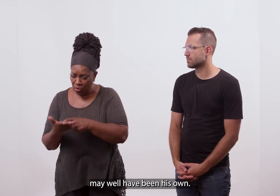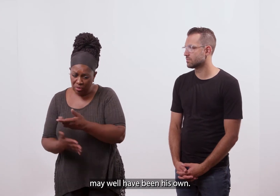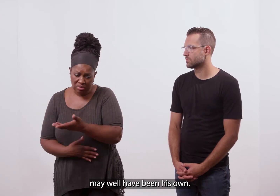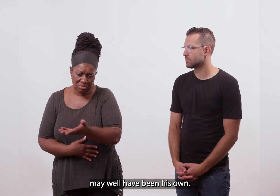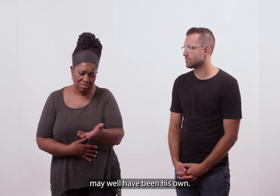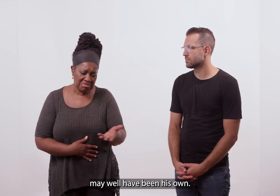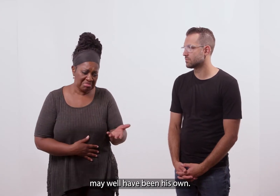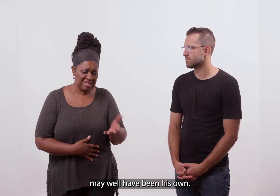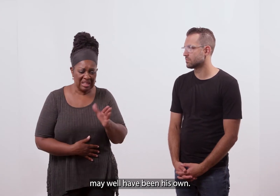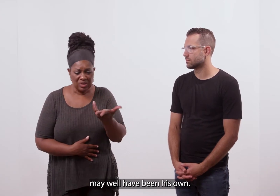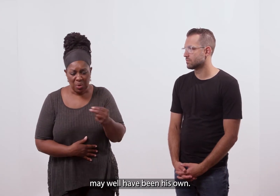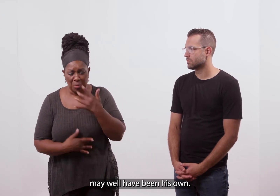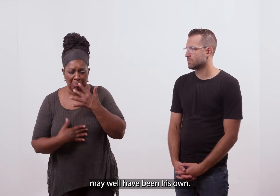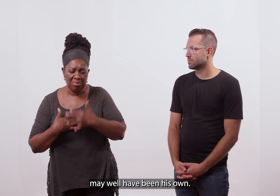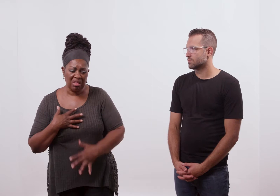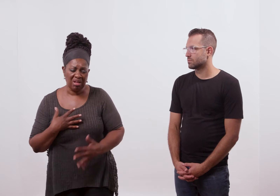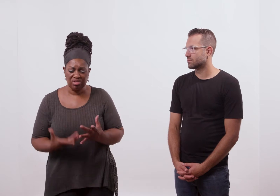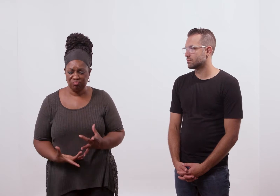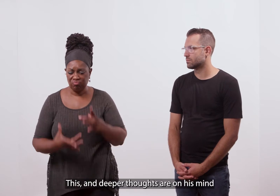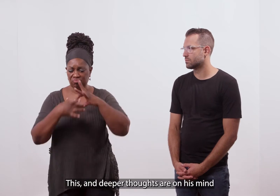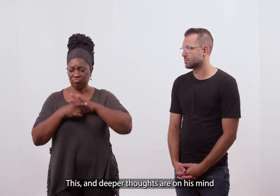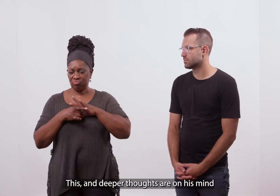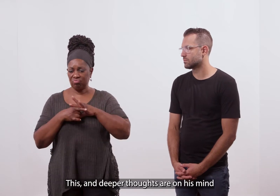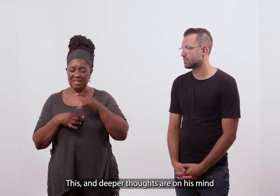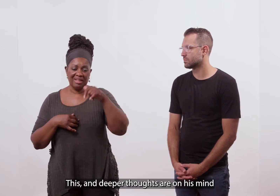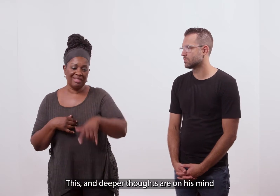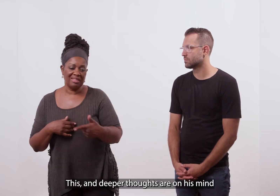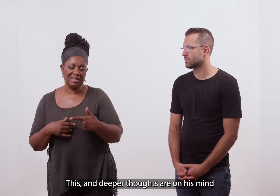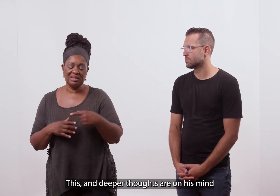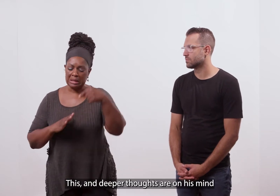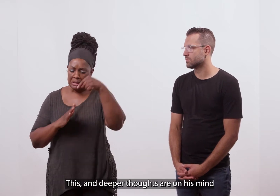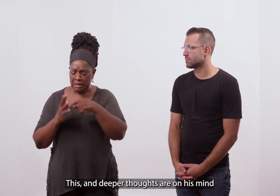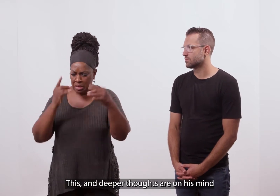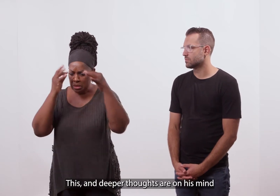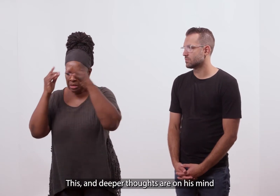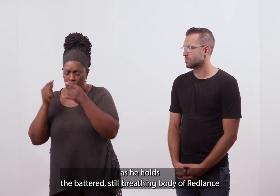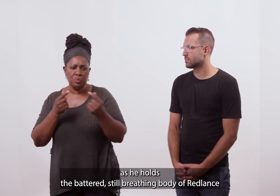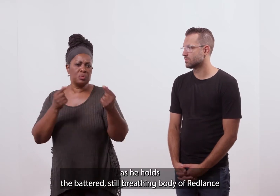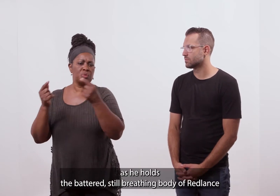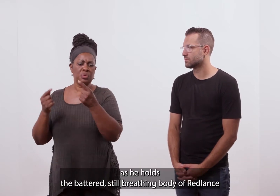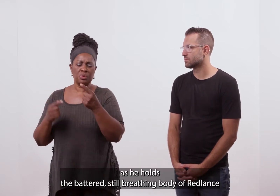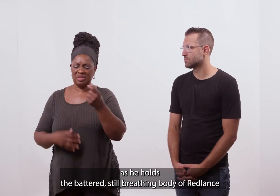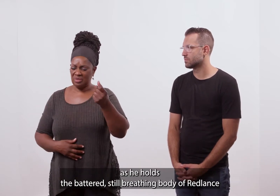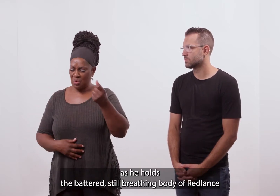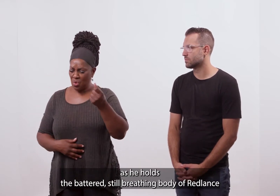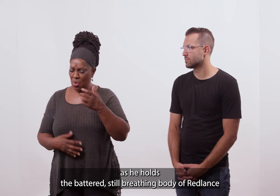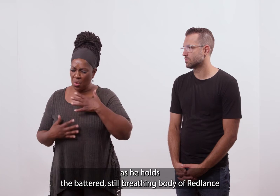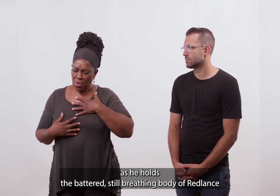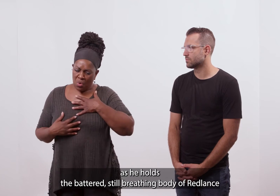may well have been his own. This and deeper thoughts are on his mind as he holds the